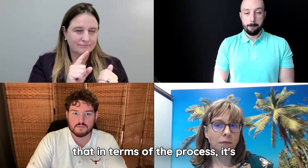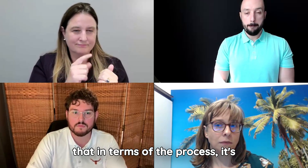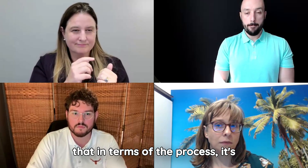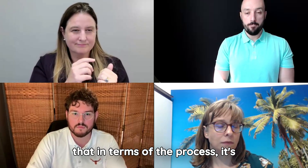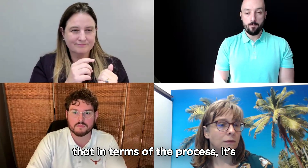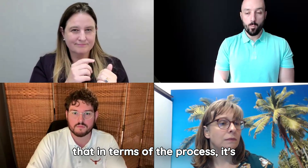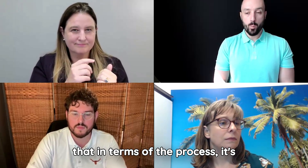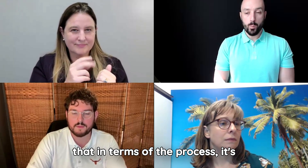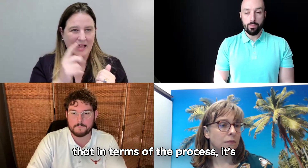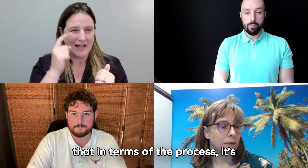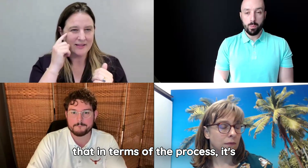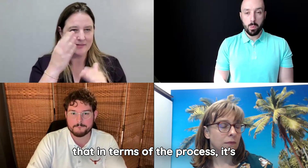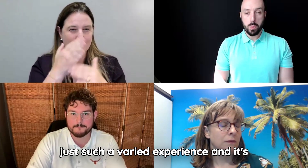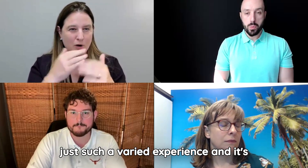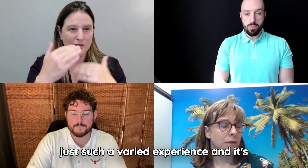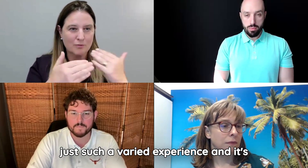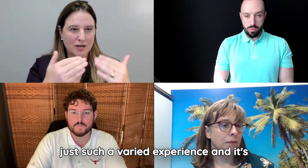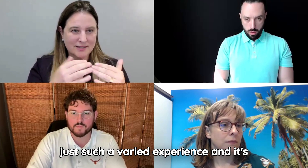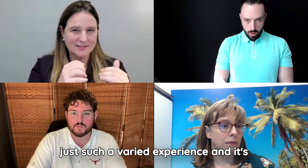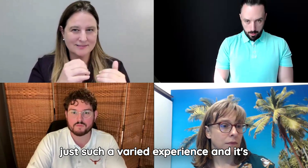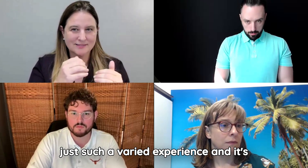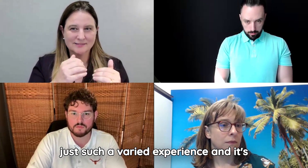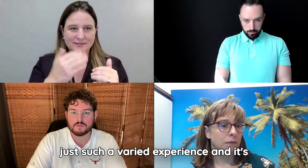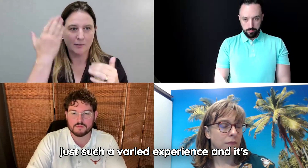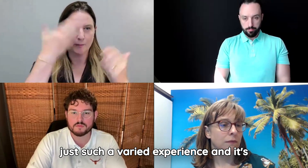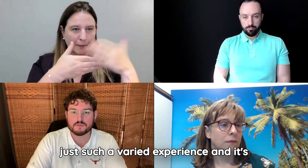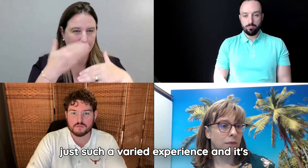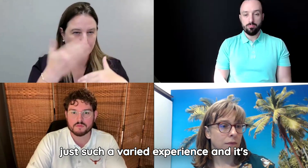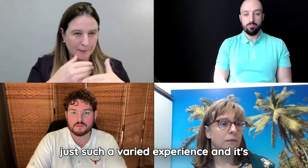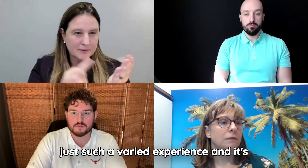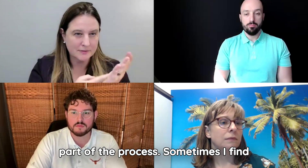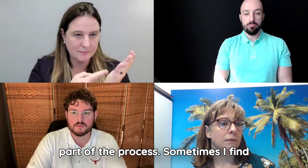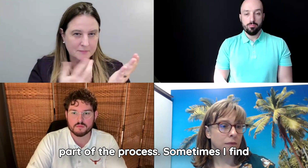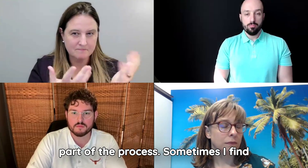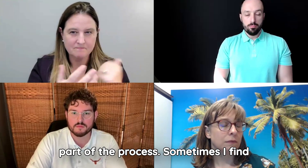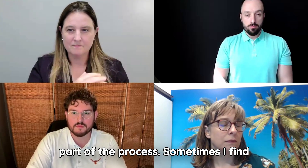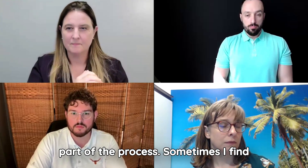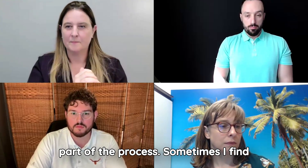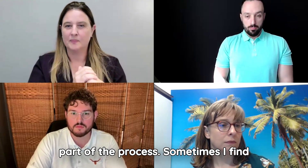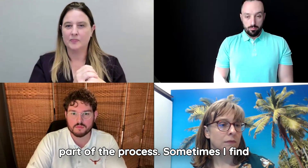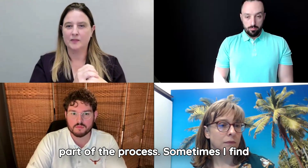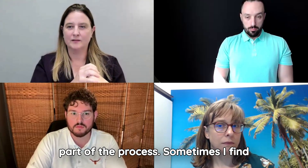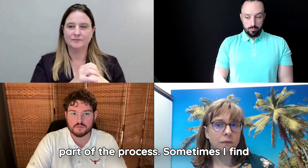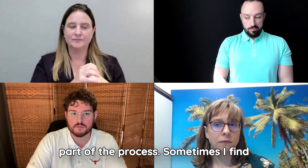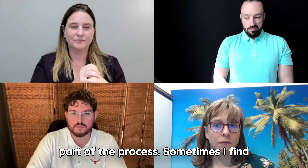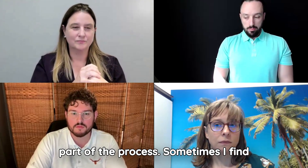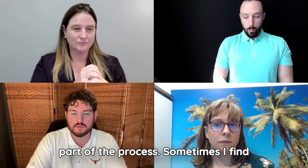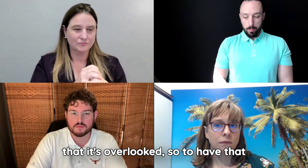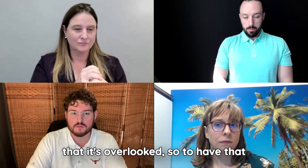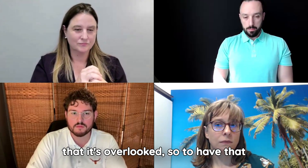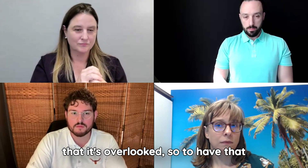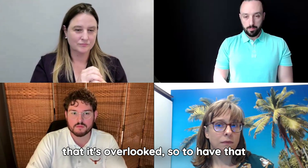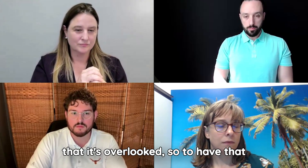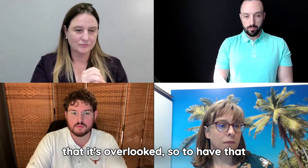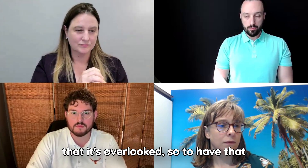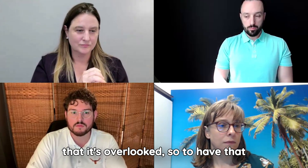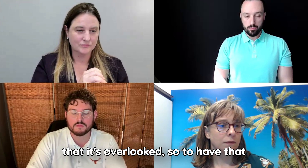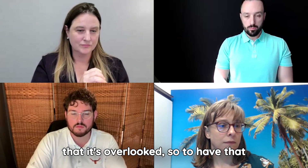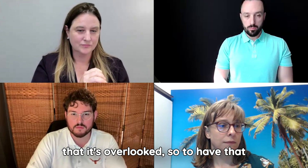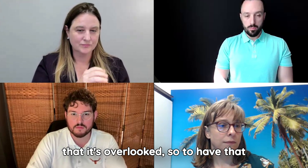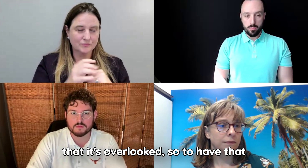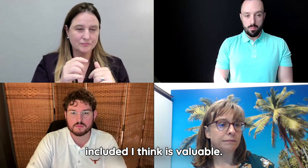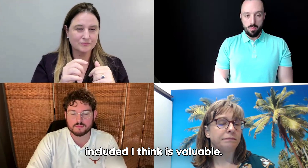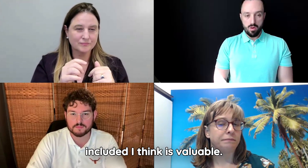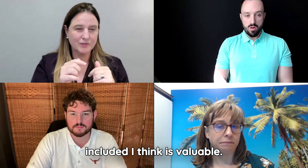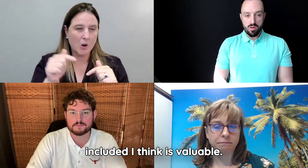to add that in terms of the process. It's just such a varied experience and it's part of the process. Sometimes I find that it's overlooked. So to have